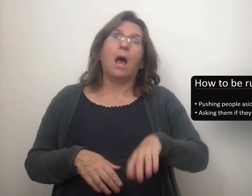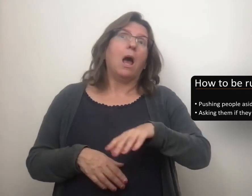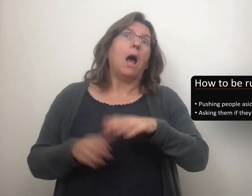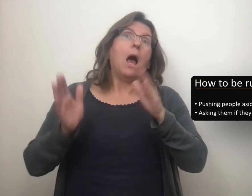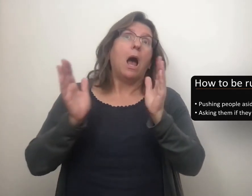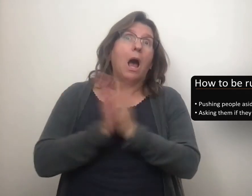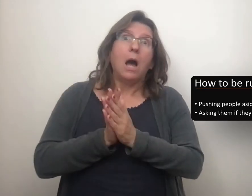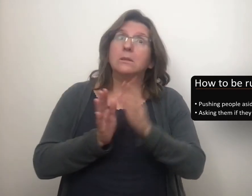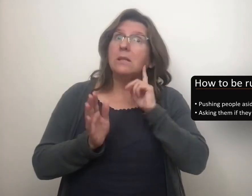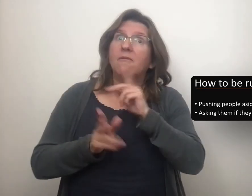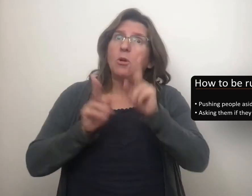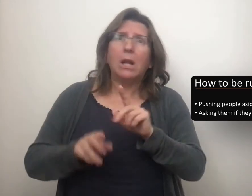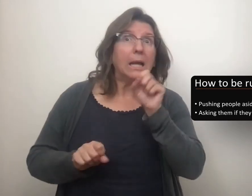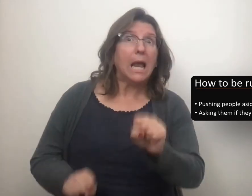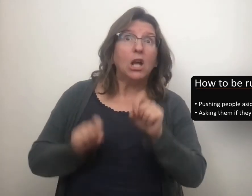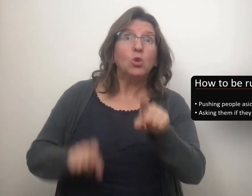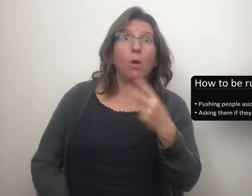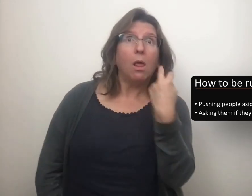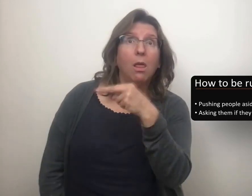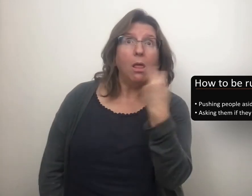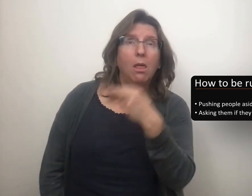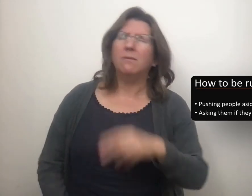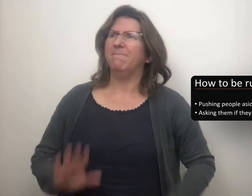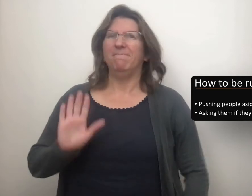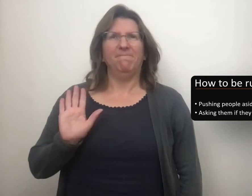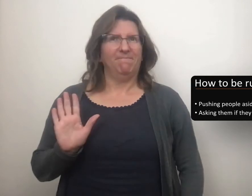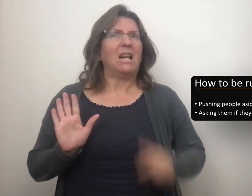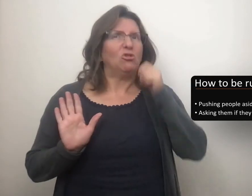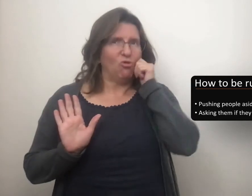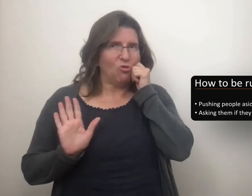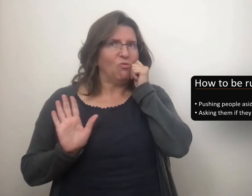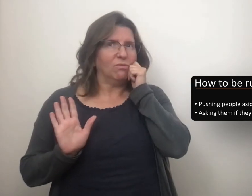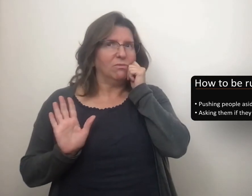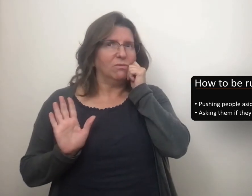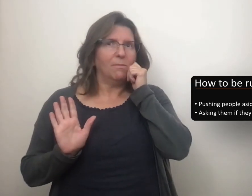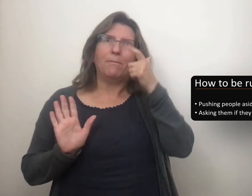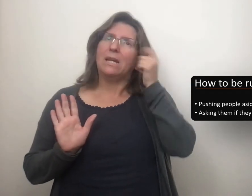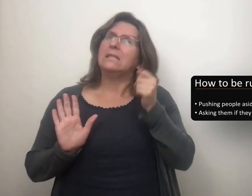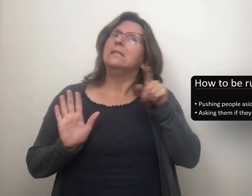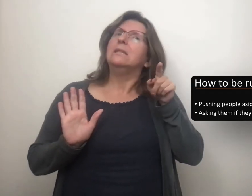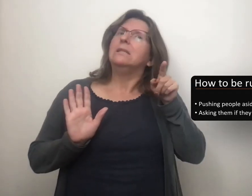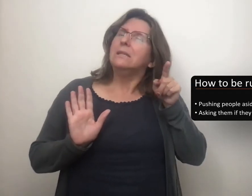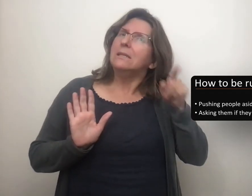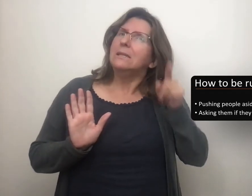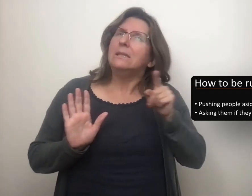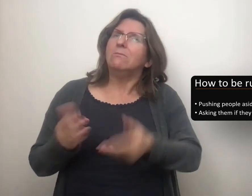this scenario, it is the same for the two communities. Asking the deaf person if they can read lips is extremely